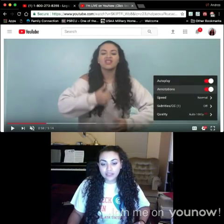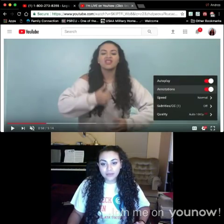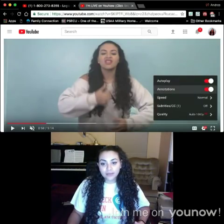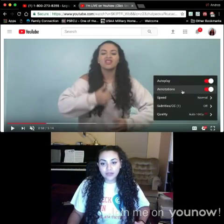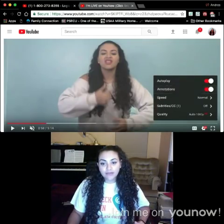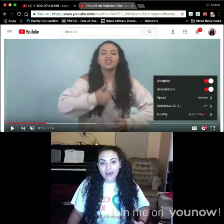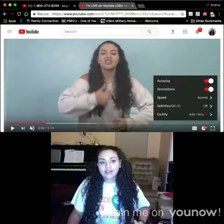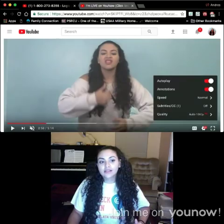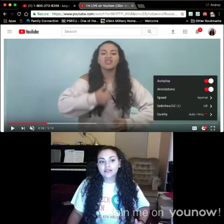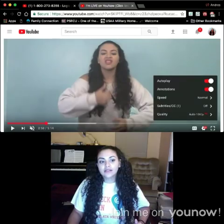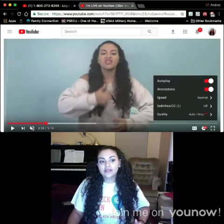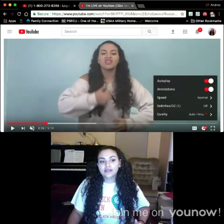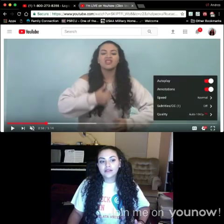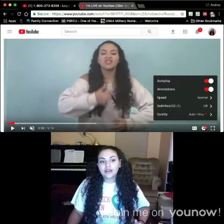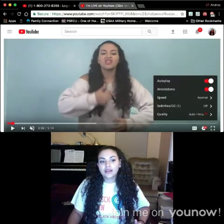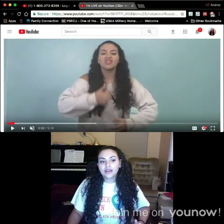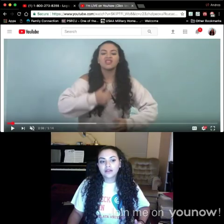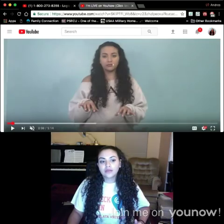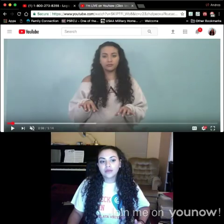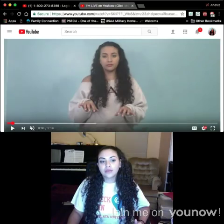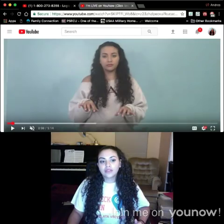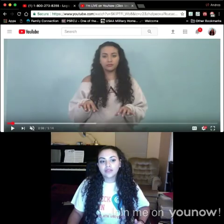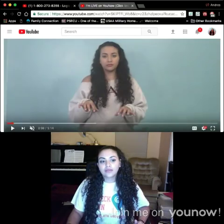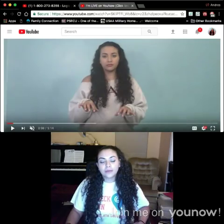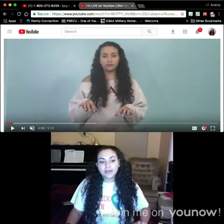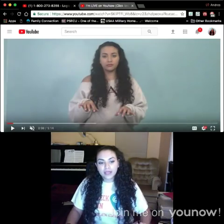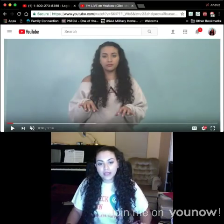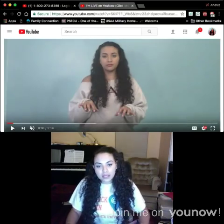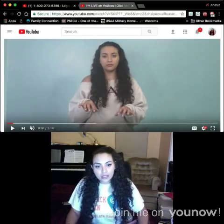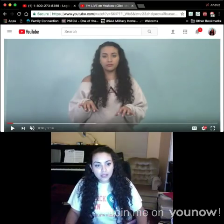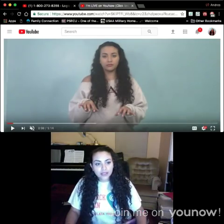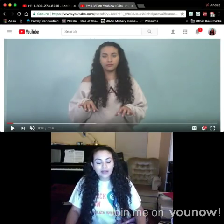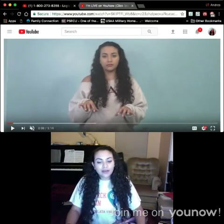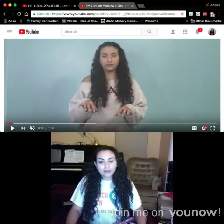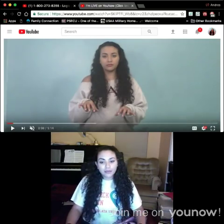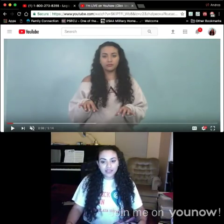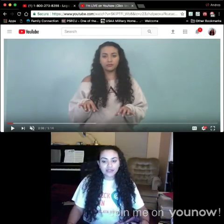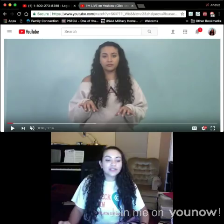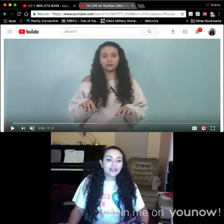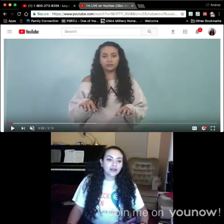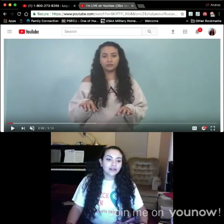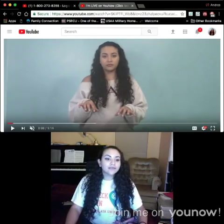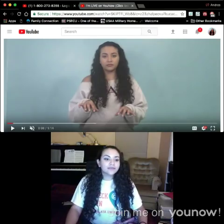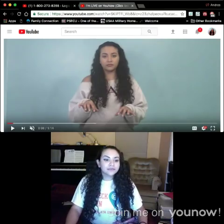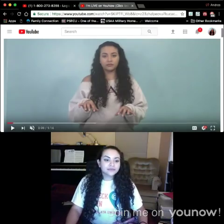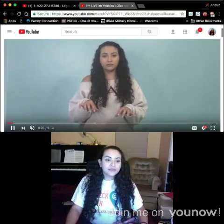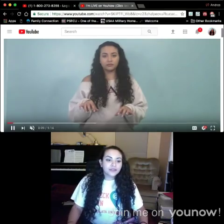It's going to be pretty fast. And we will start from the beginning. I don't have the music, so it's kind of